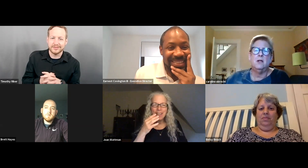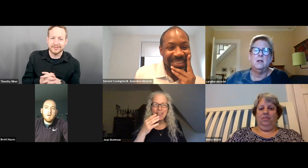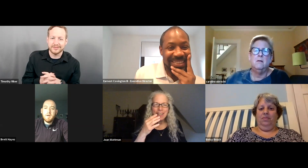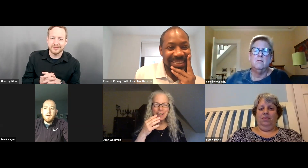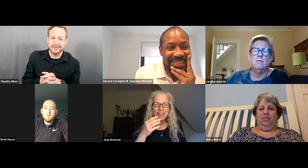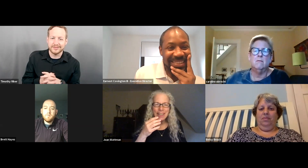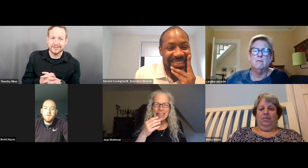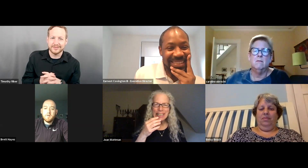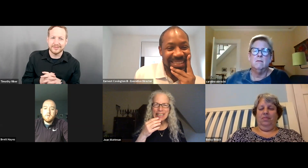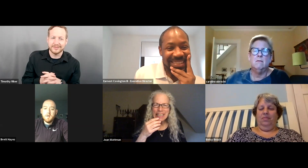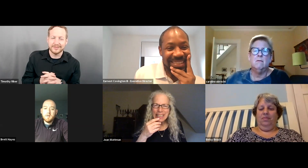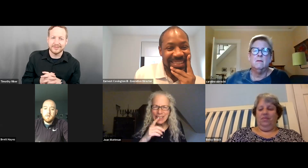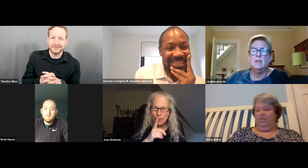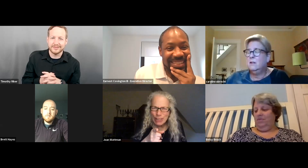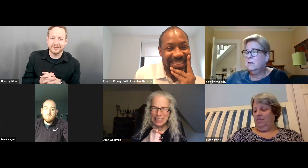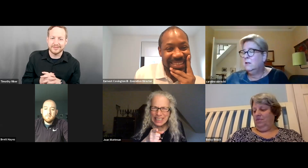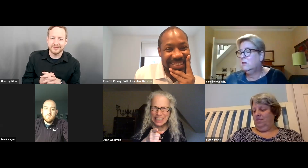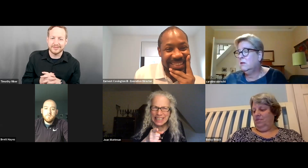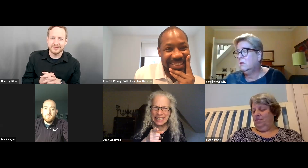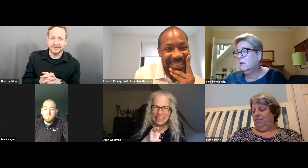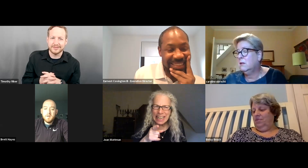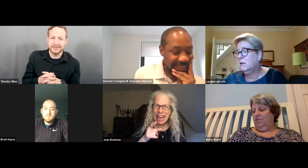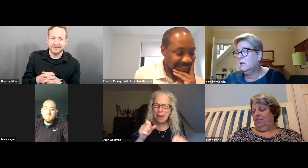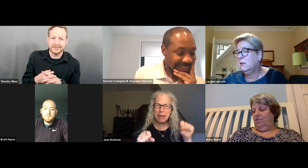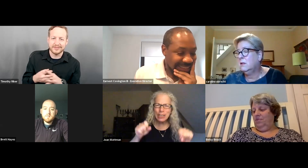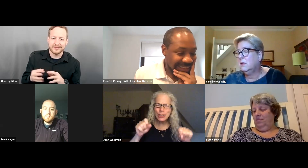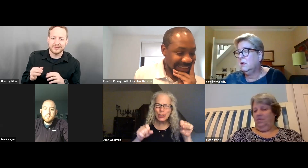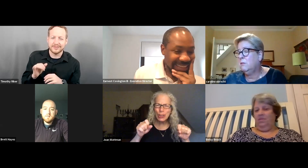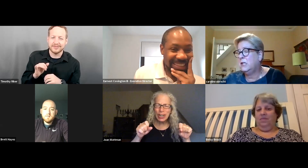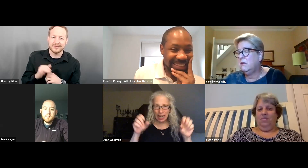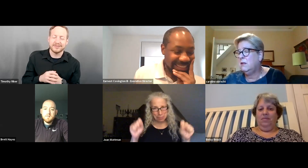I'm Did sorry, that matter whether I can review the minutes?